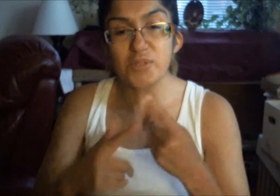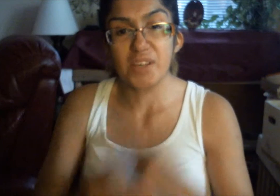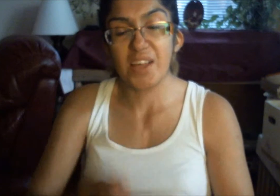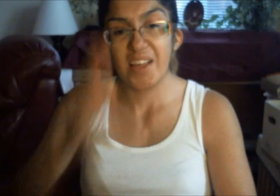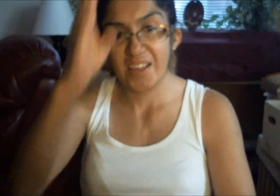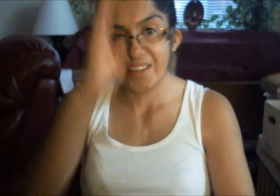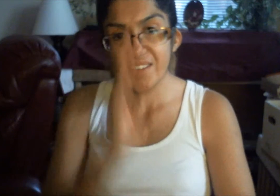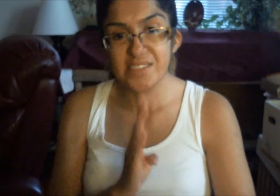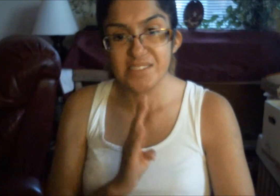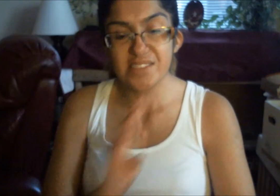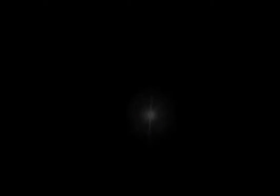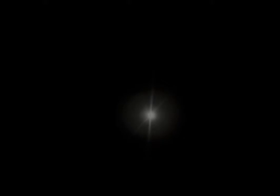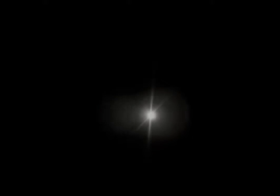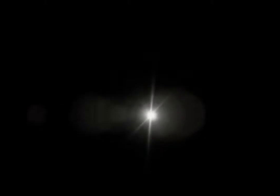not only do you have to let people know.